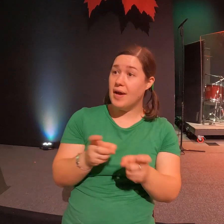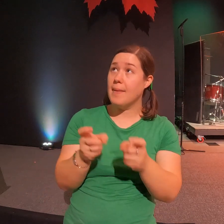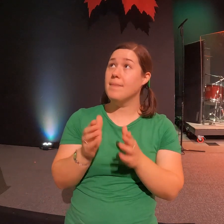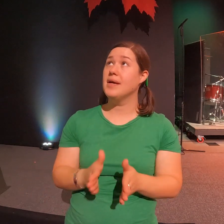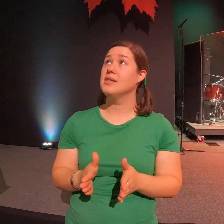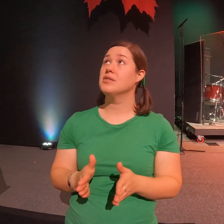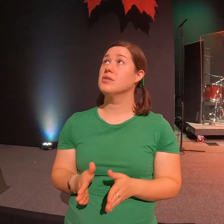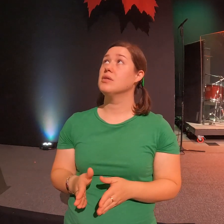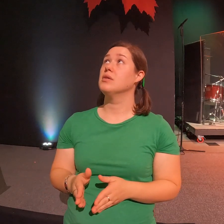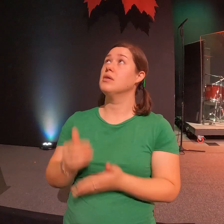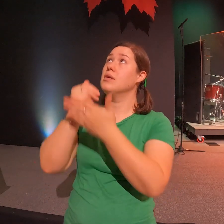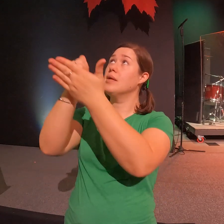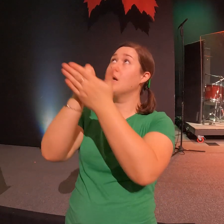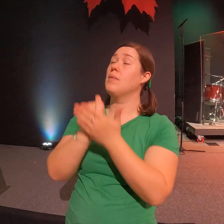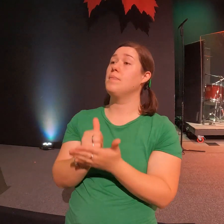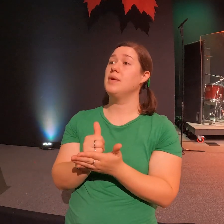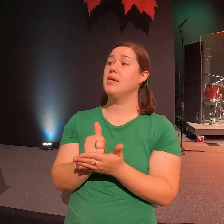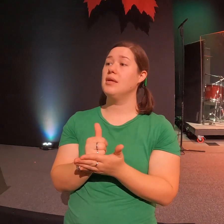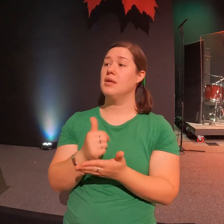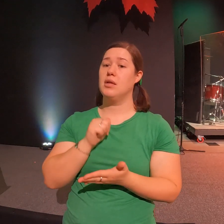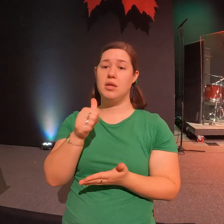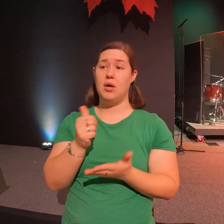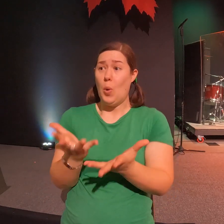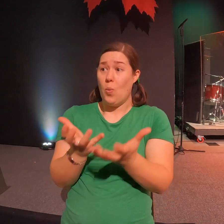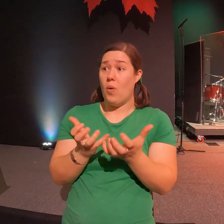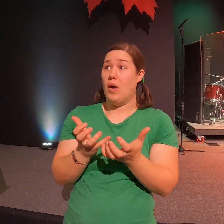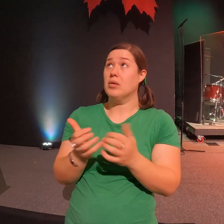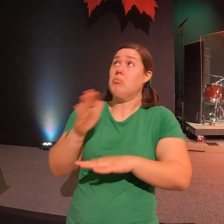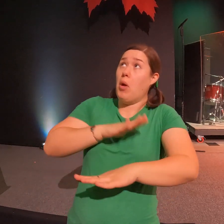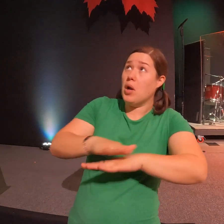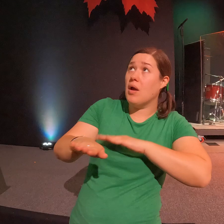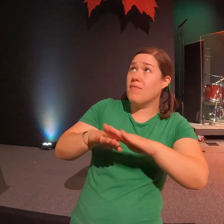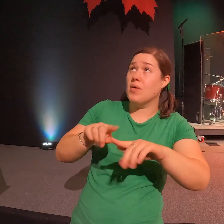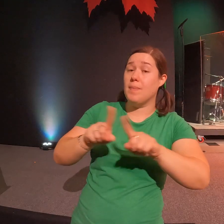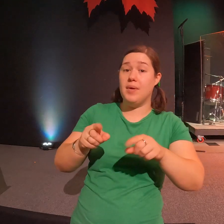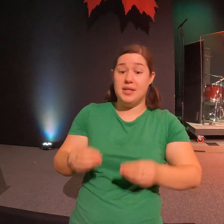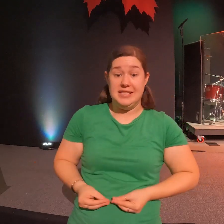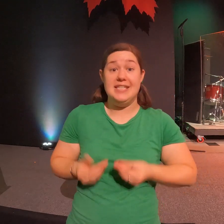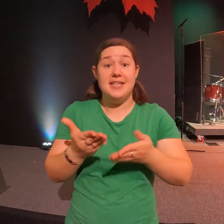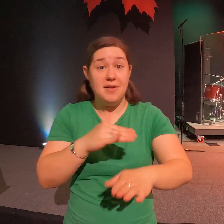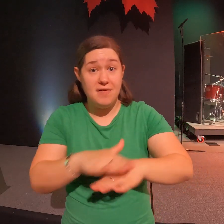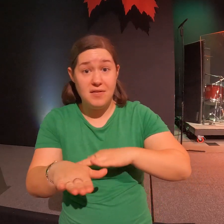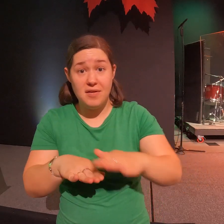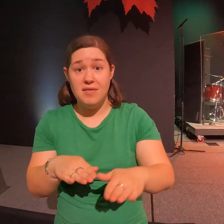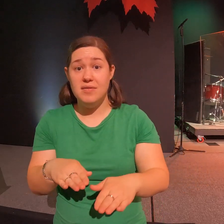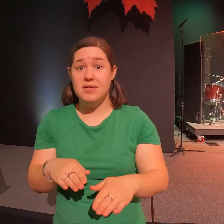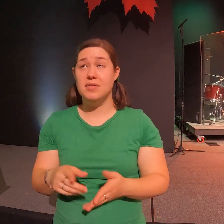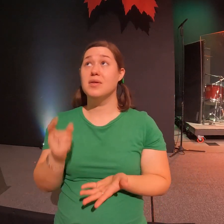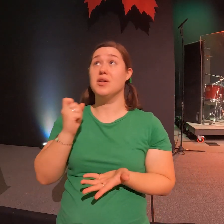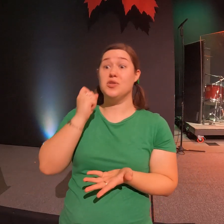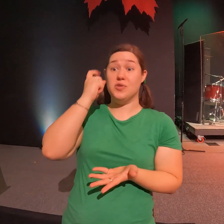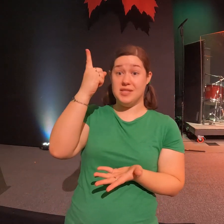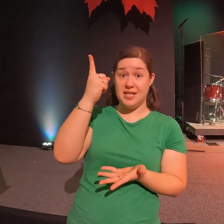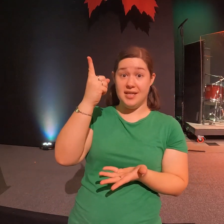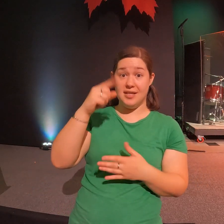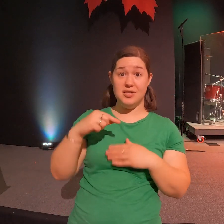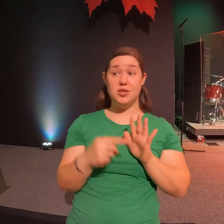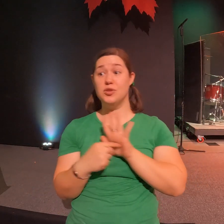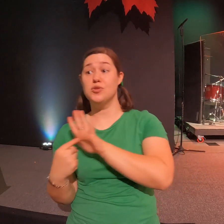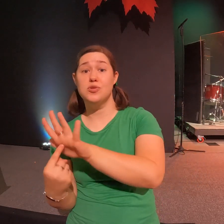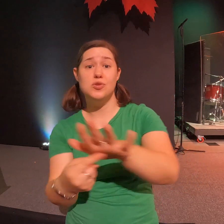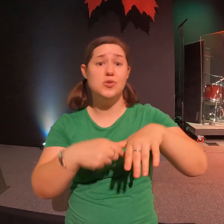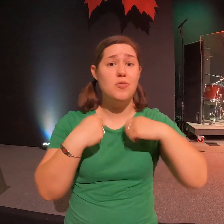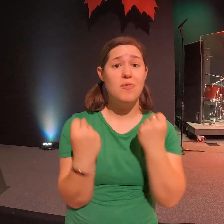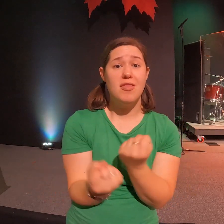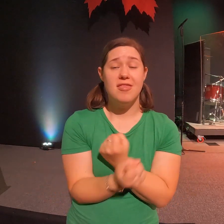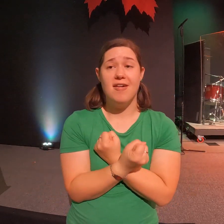be consoled as to console, to be understood as to understand, to be loved as to love. For